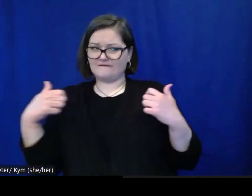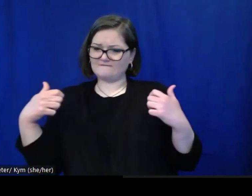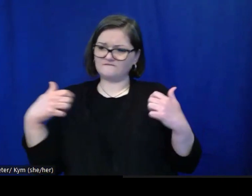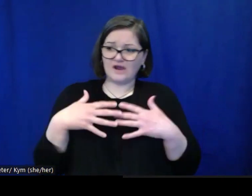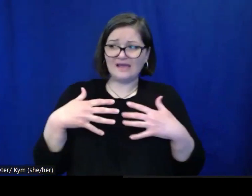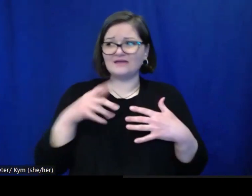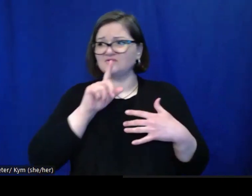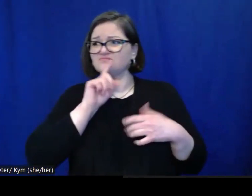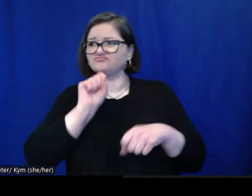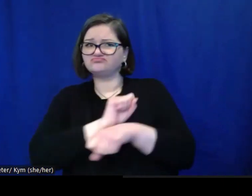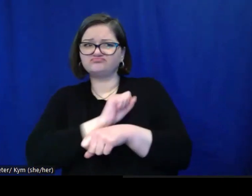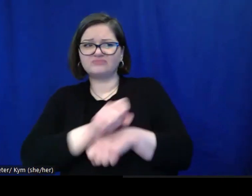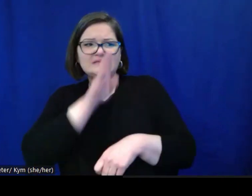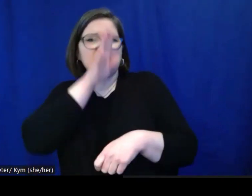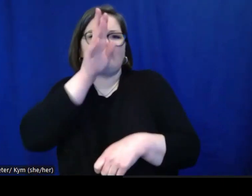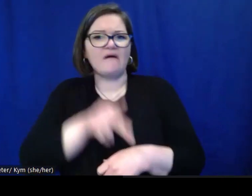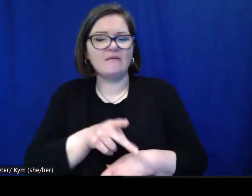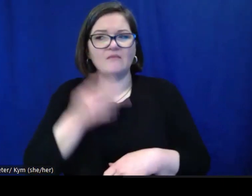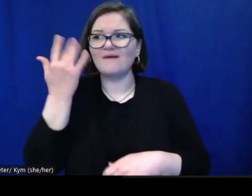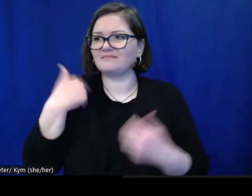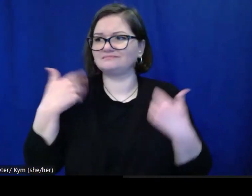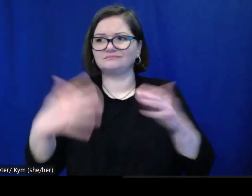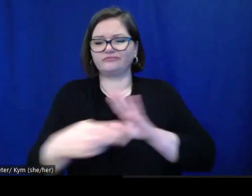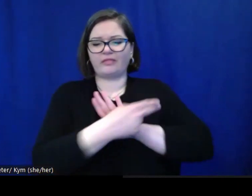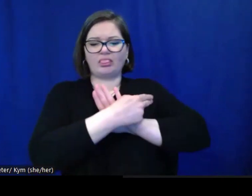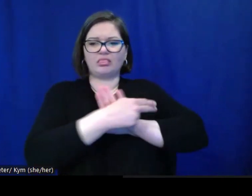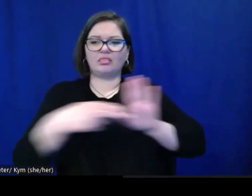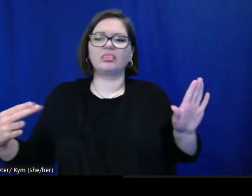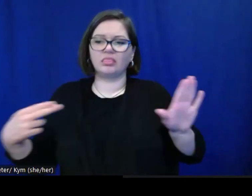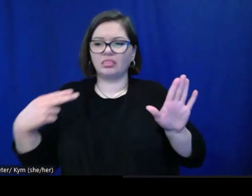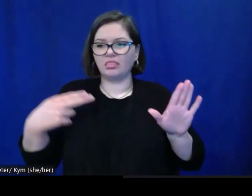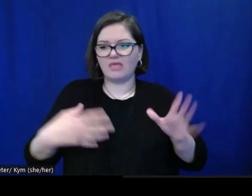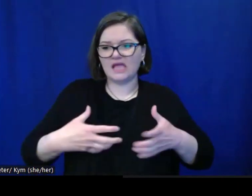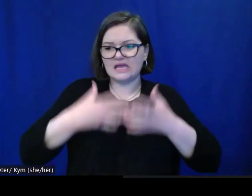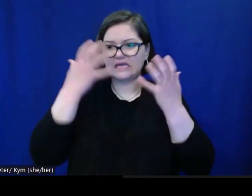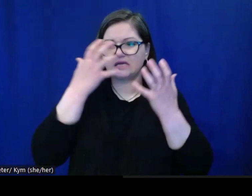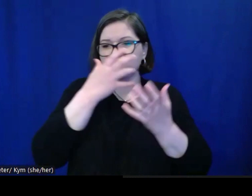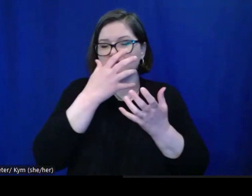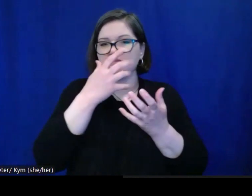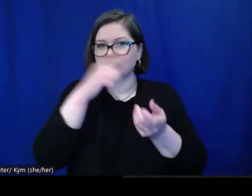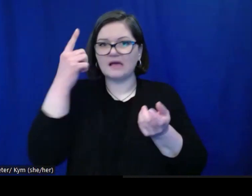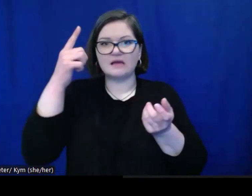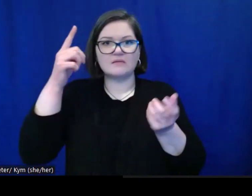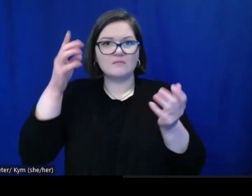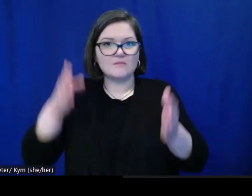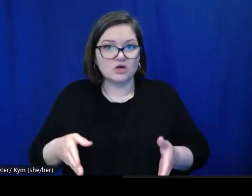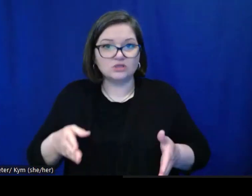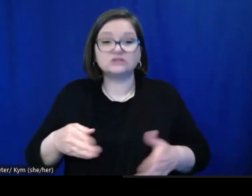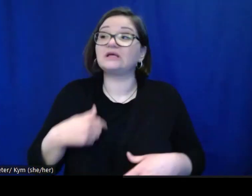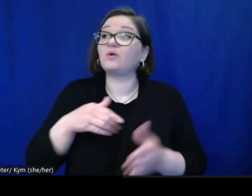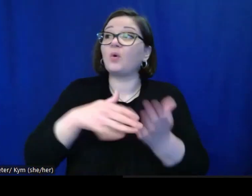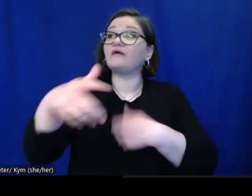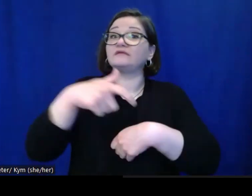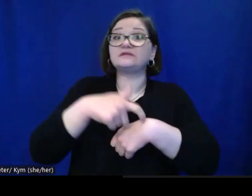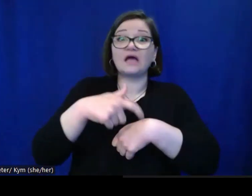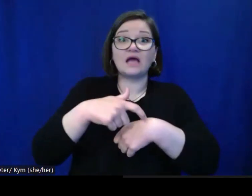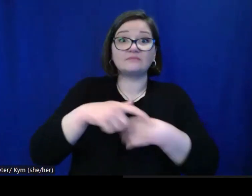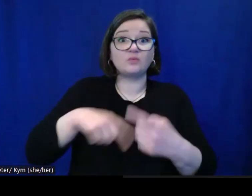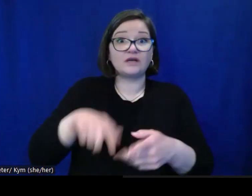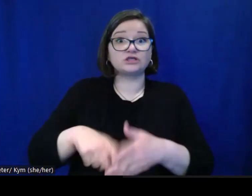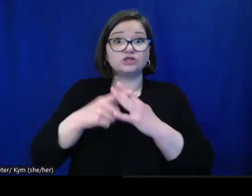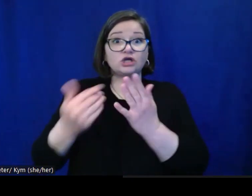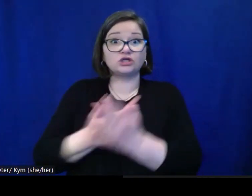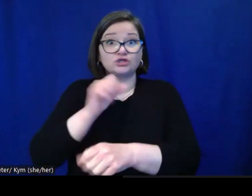things because I didn't want to be labeled as that. If many times when I started a new job, I made